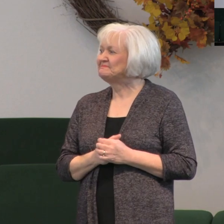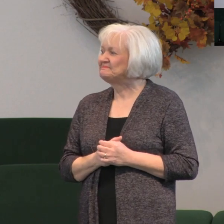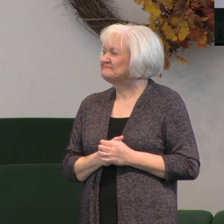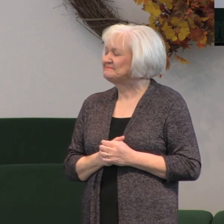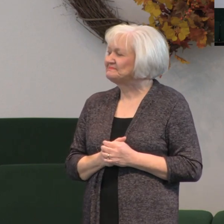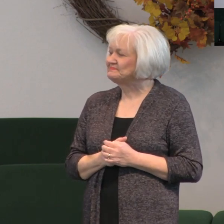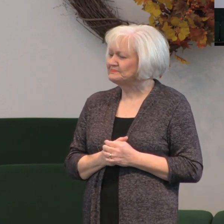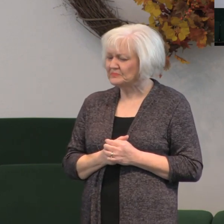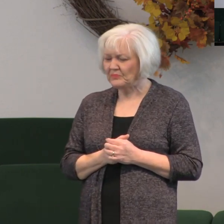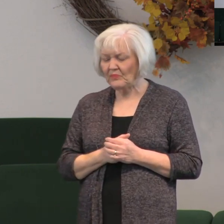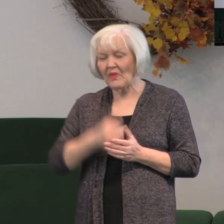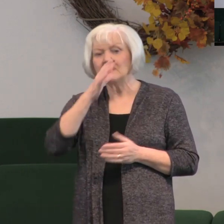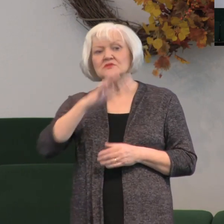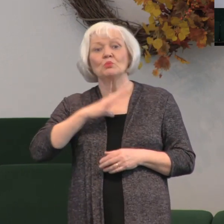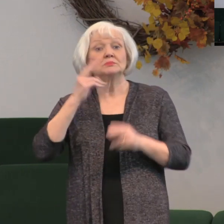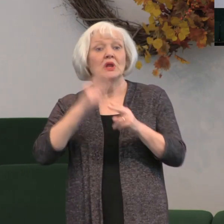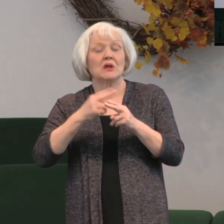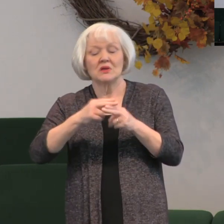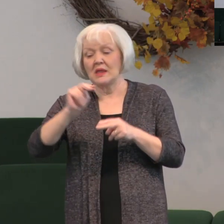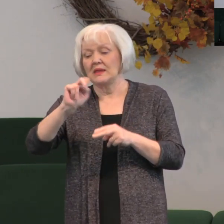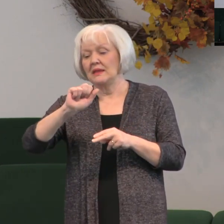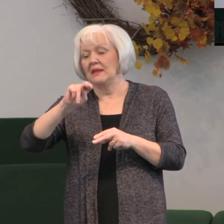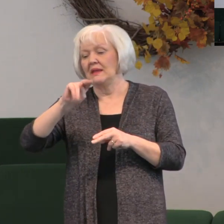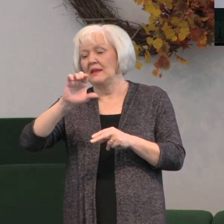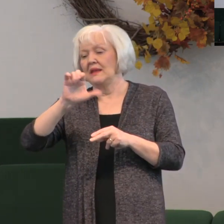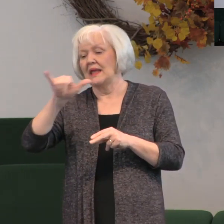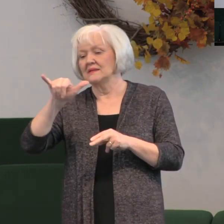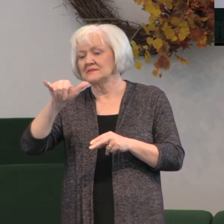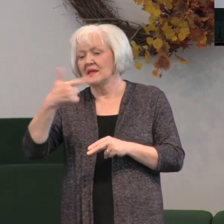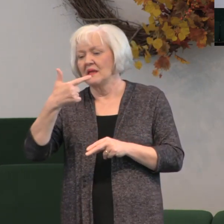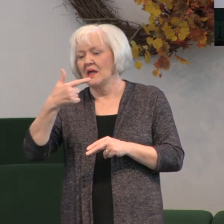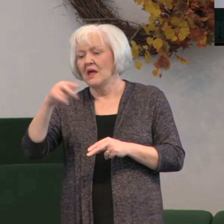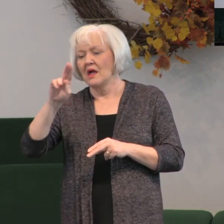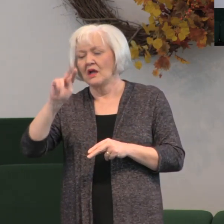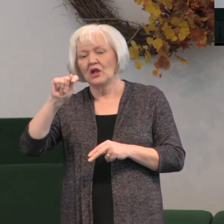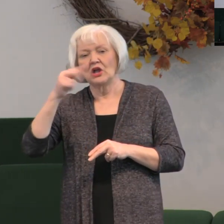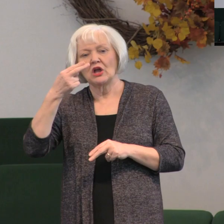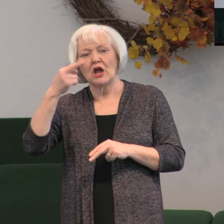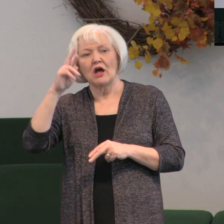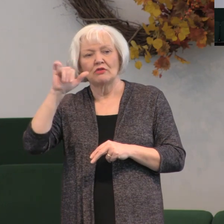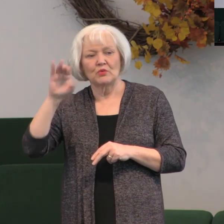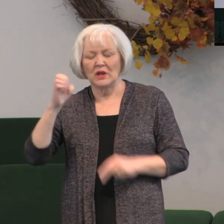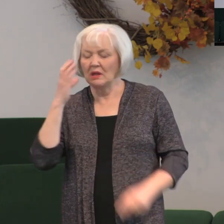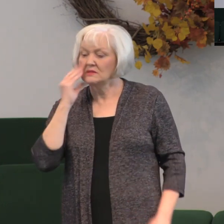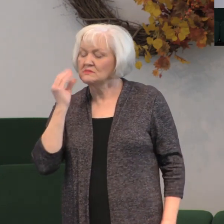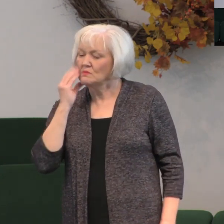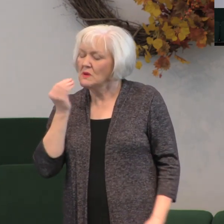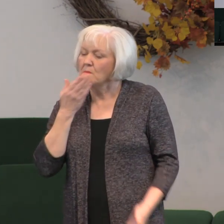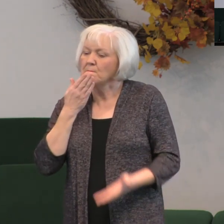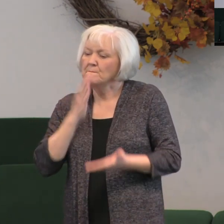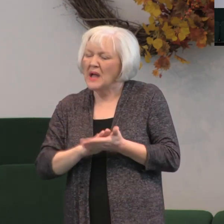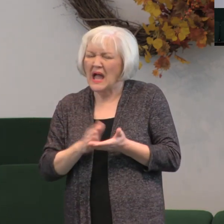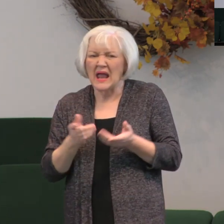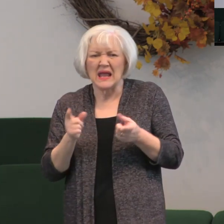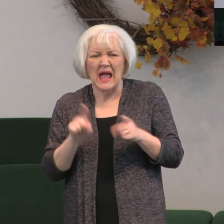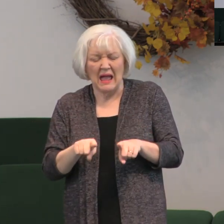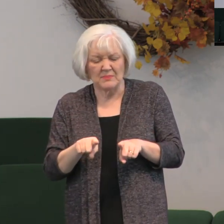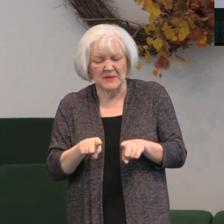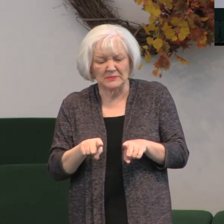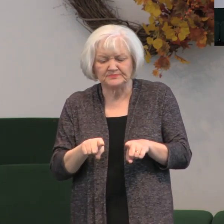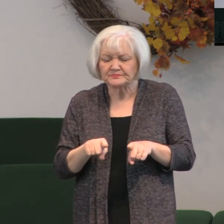Nancy Guthrie is a lady whose life has been touched by tragedy. Due to some genetic defects,